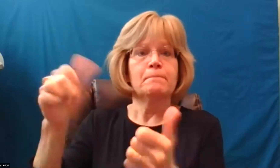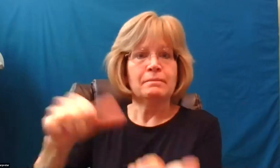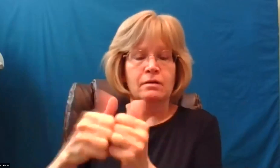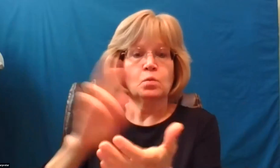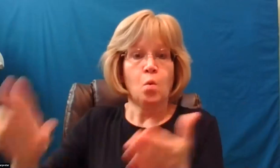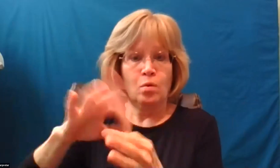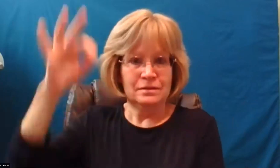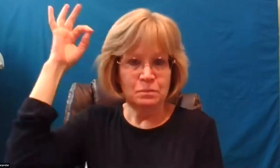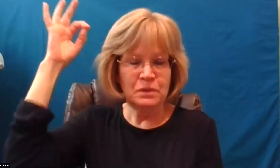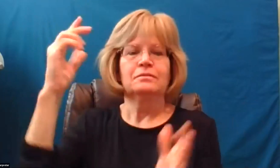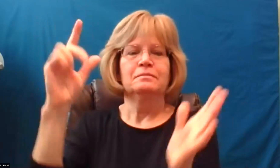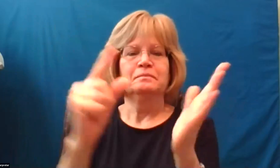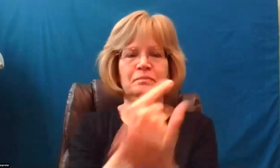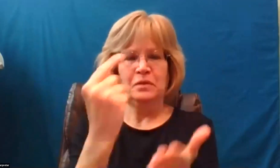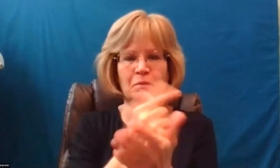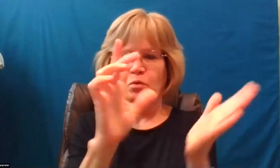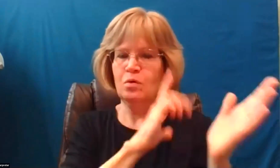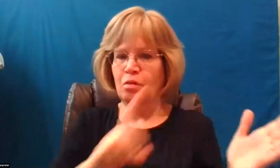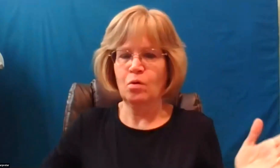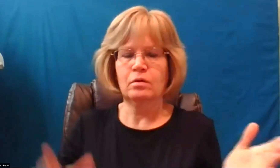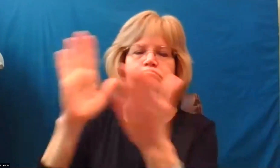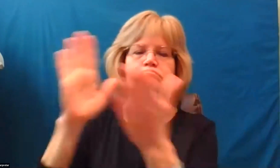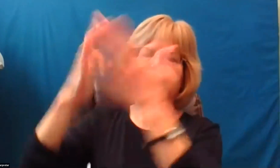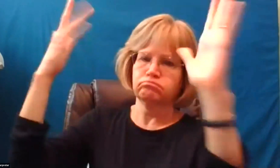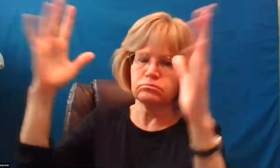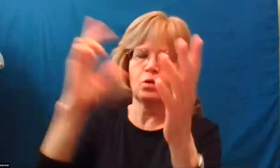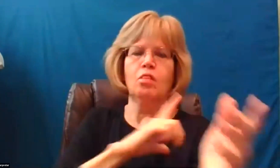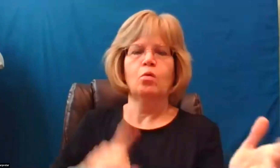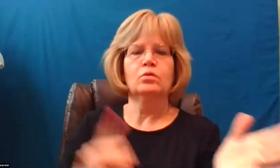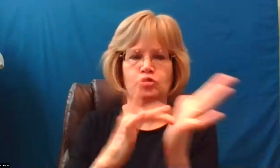is the gospel of our Lord. Praise to our Lord Jesus Christ.